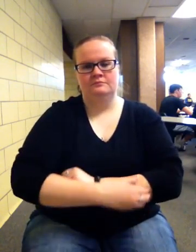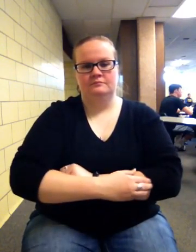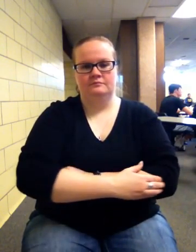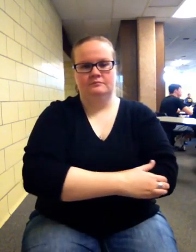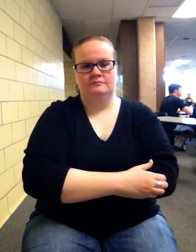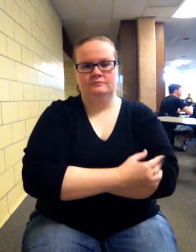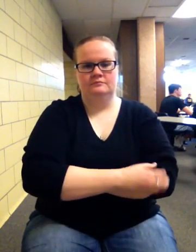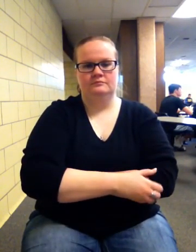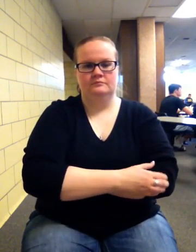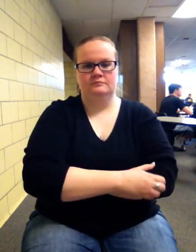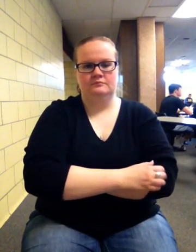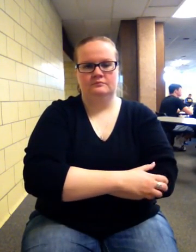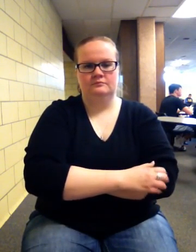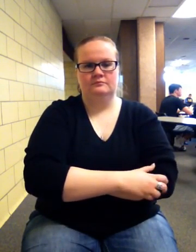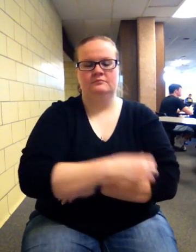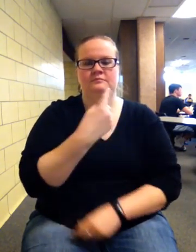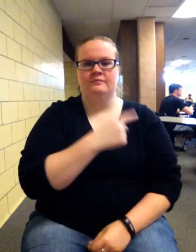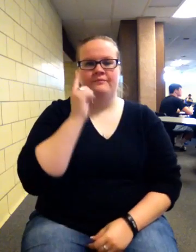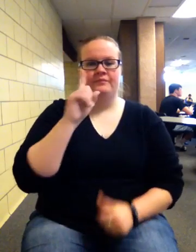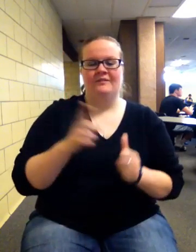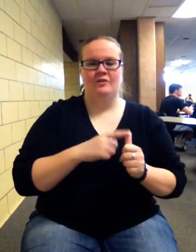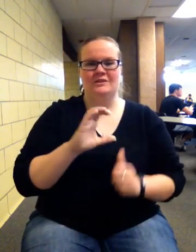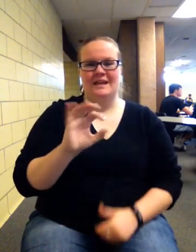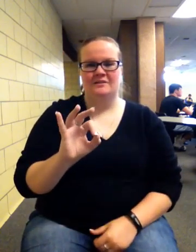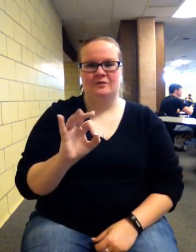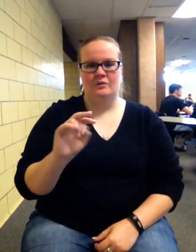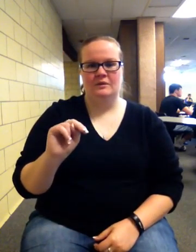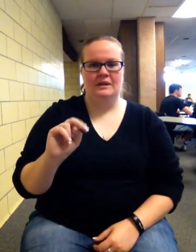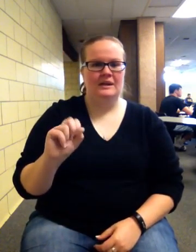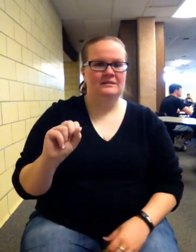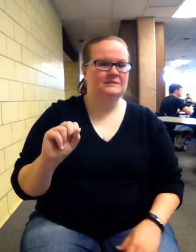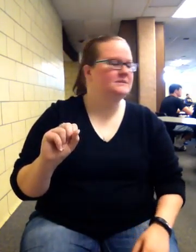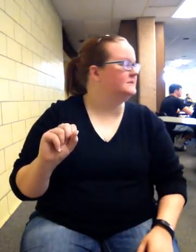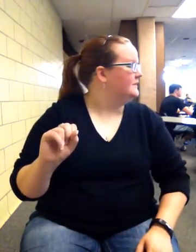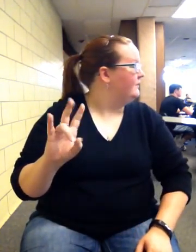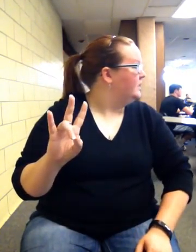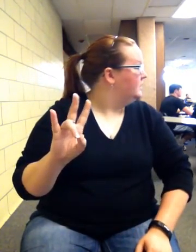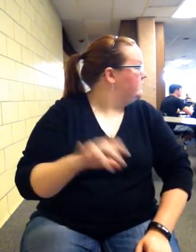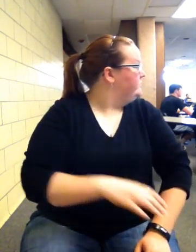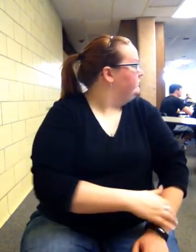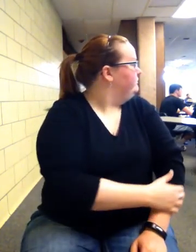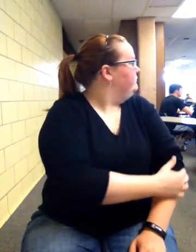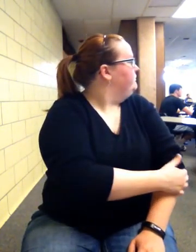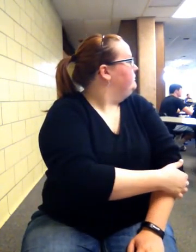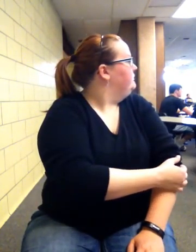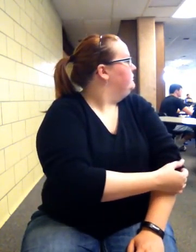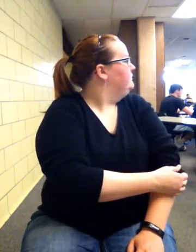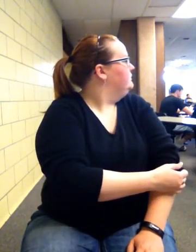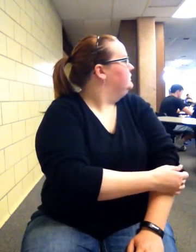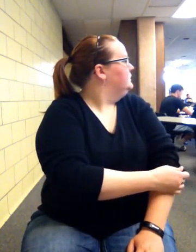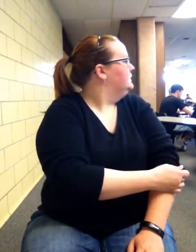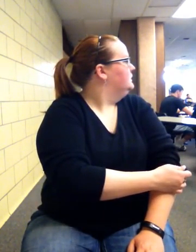Here, for the first cash flow, N is seven. Because when I get cash flow number one, there's seven years